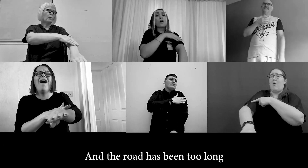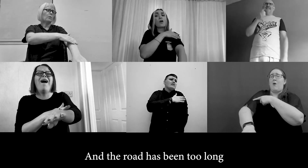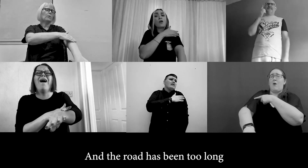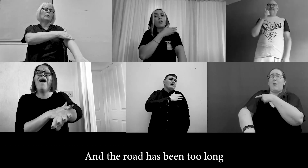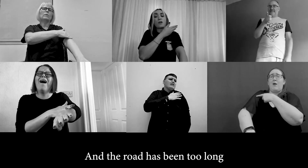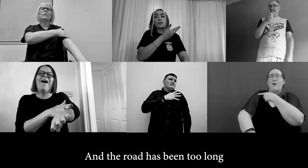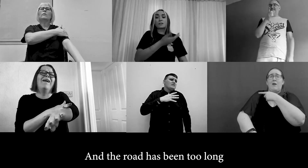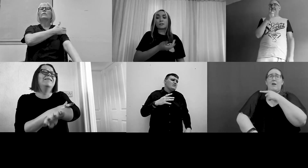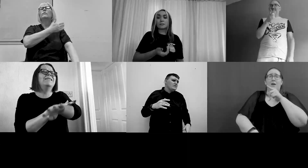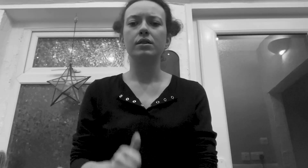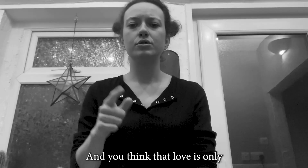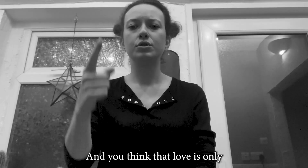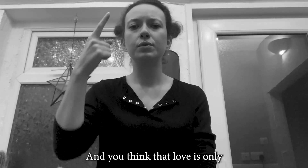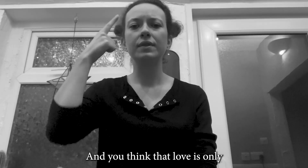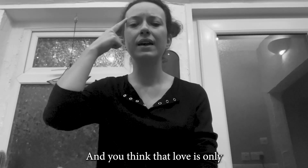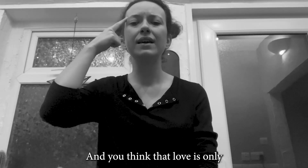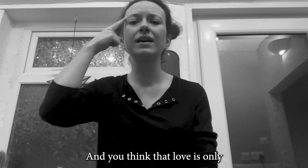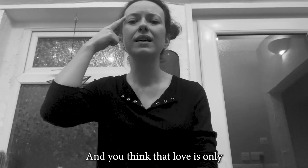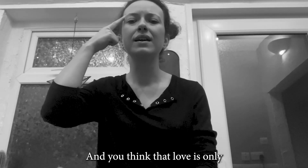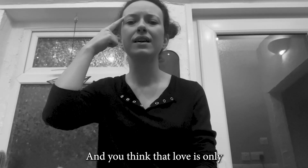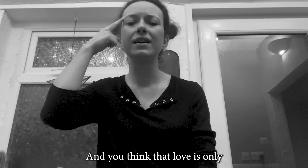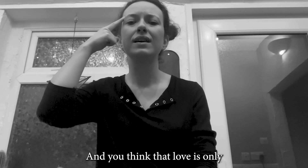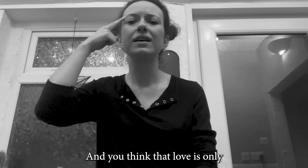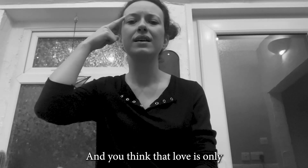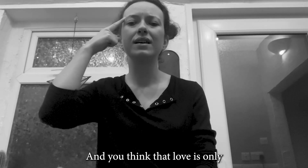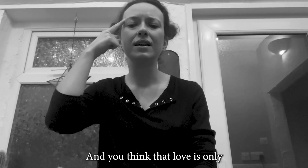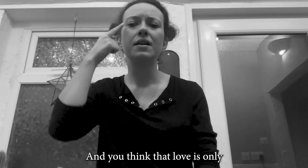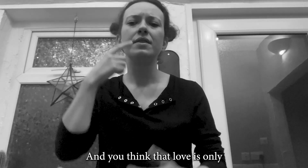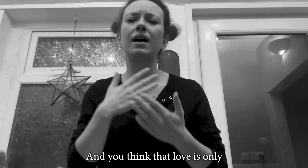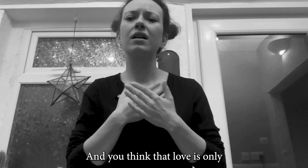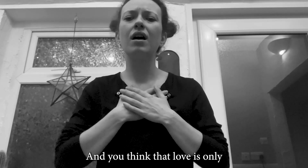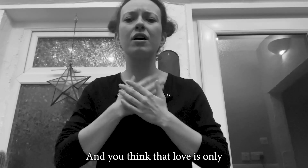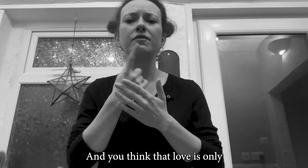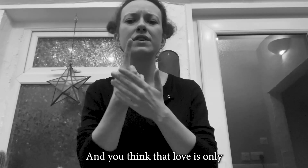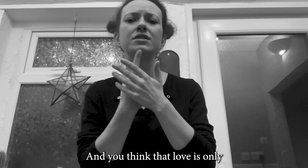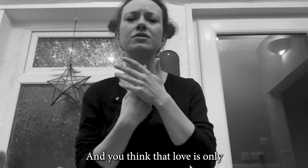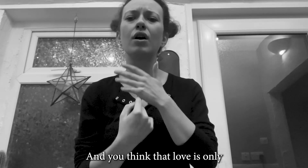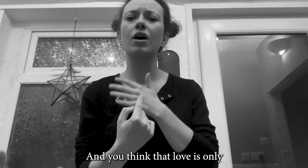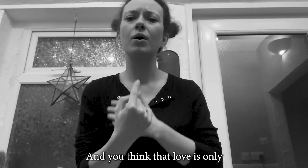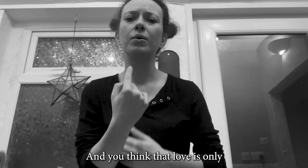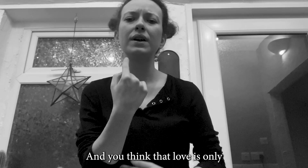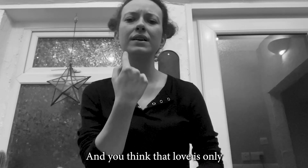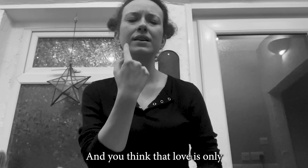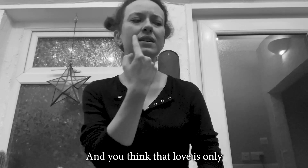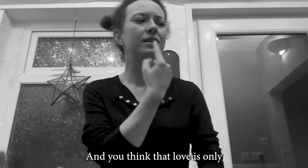And you think that love is only